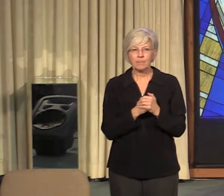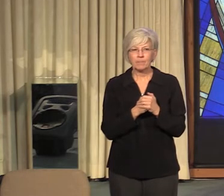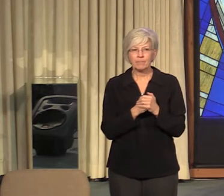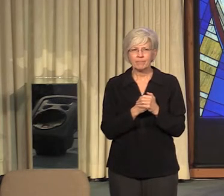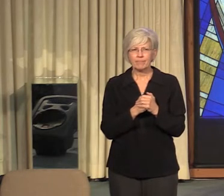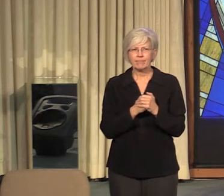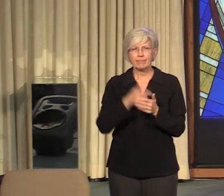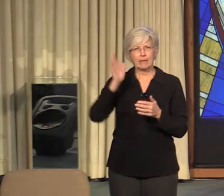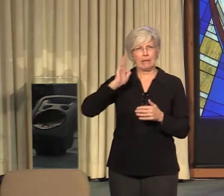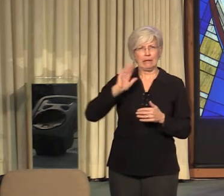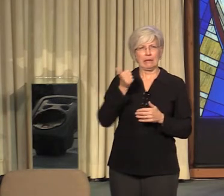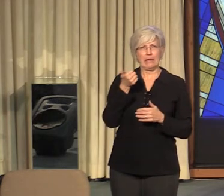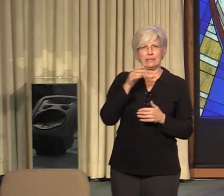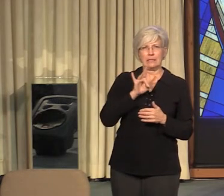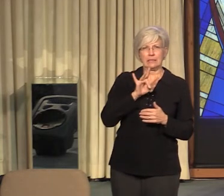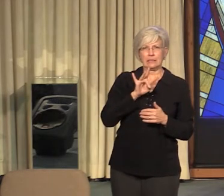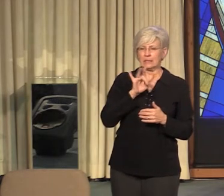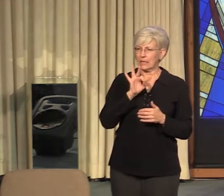in